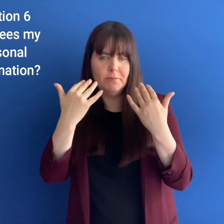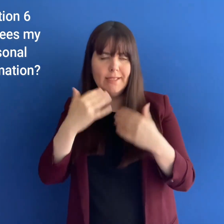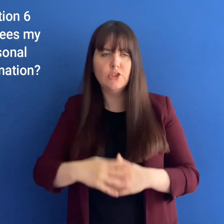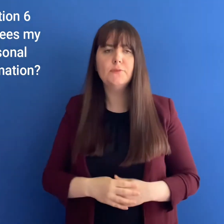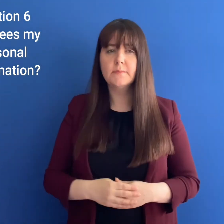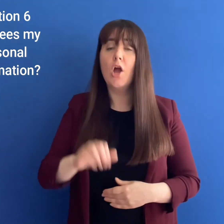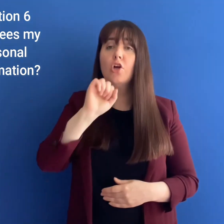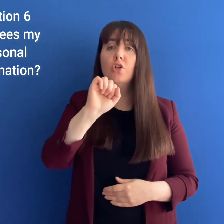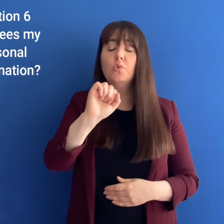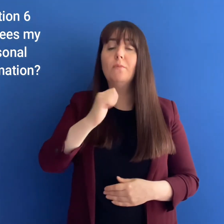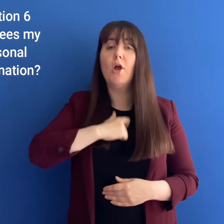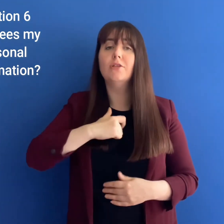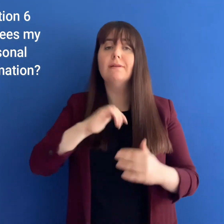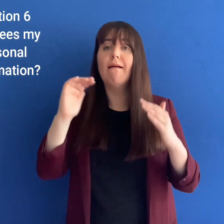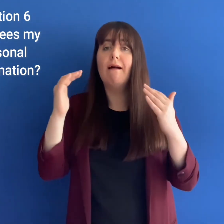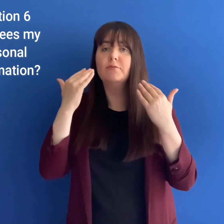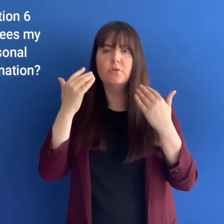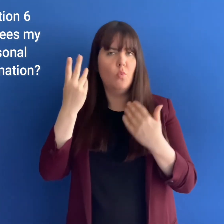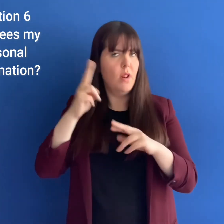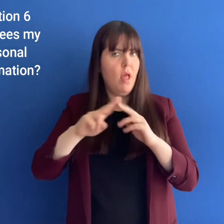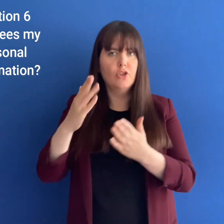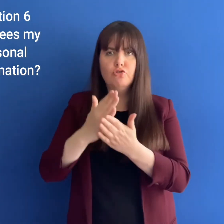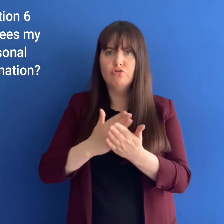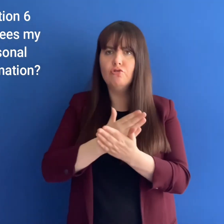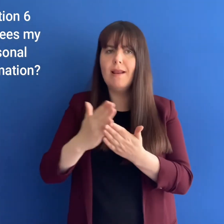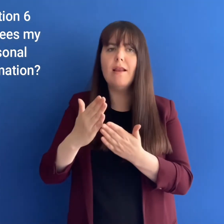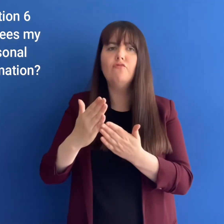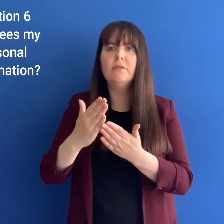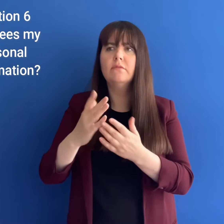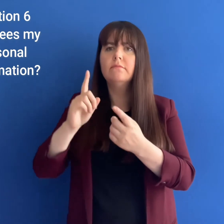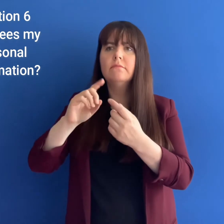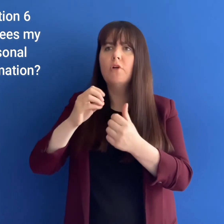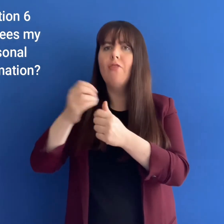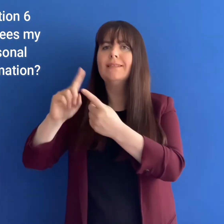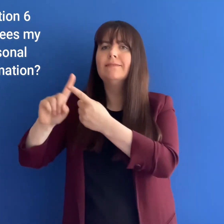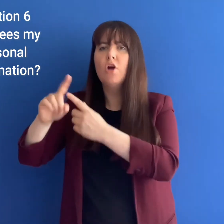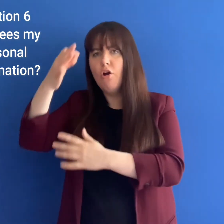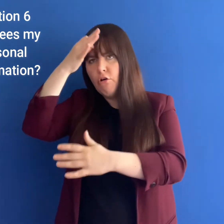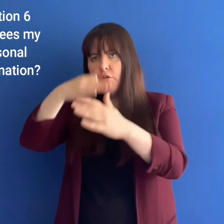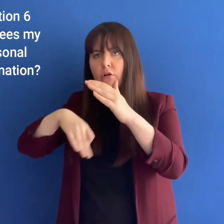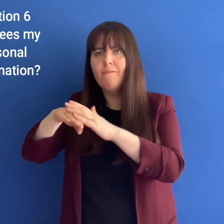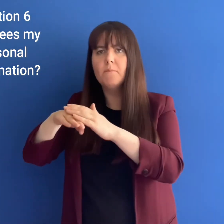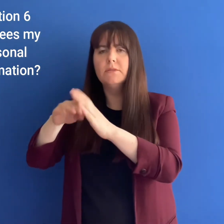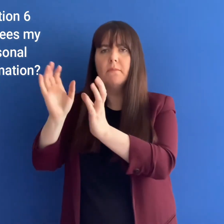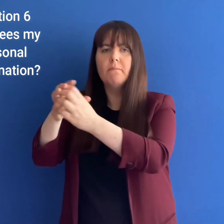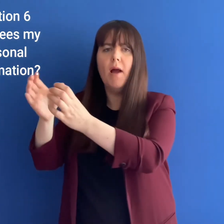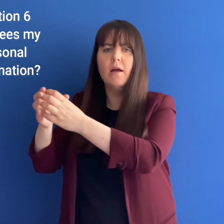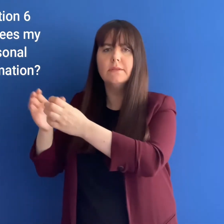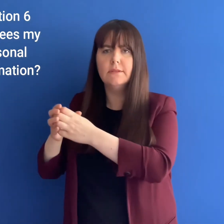information. Your personal information is not shared with any other government body